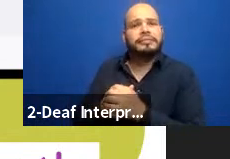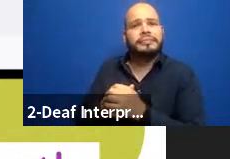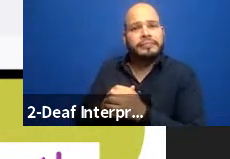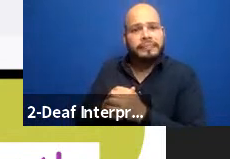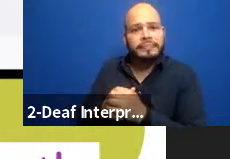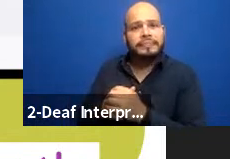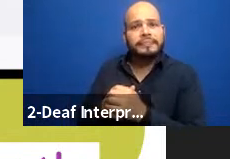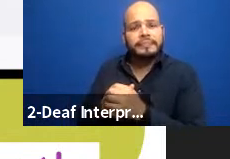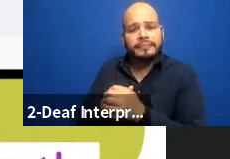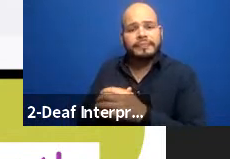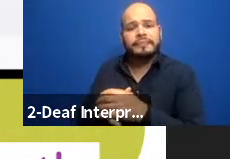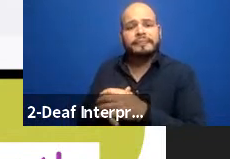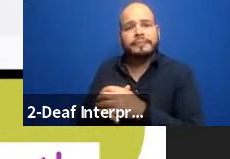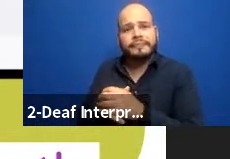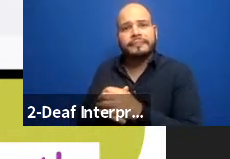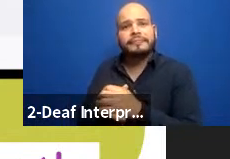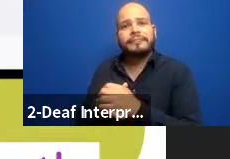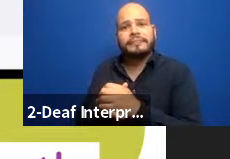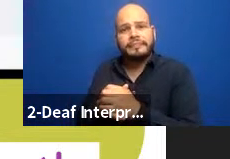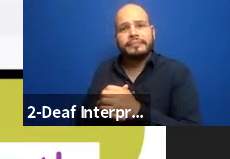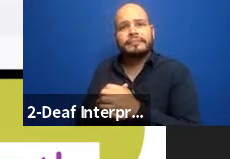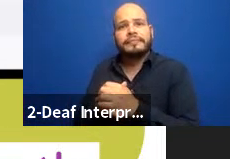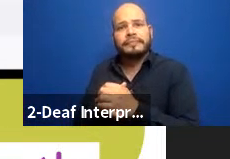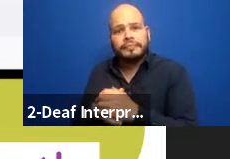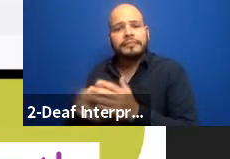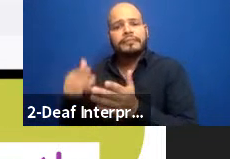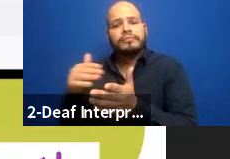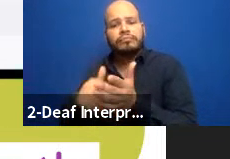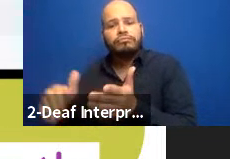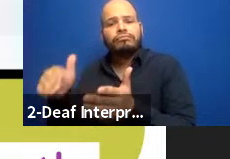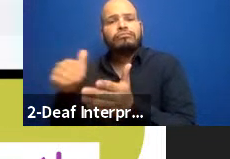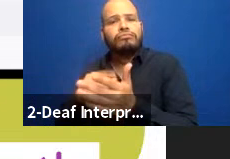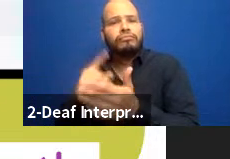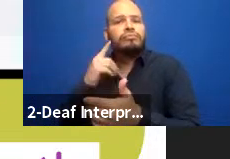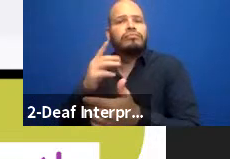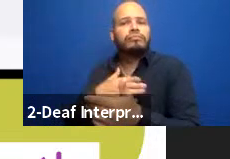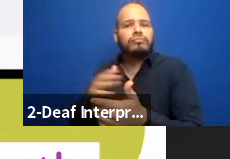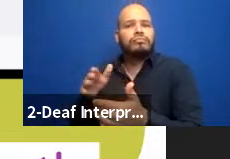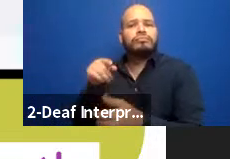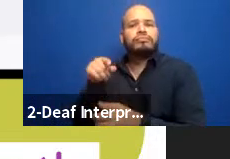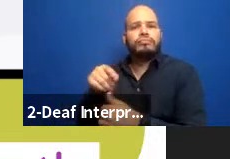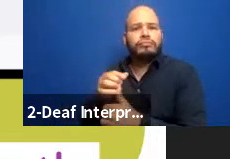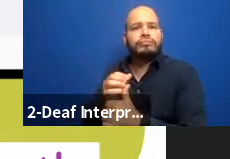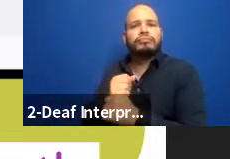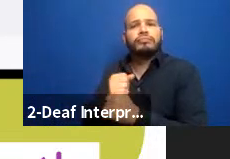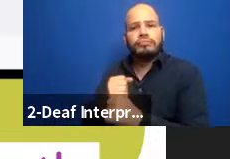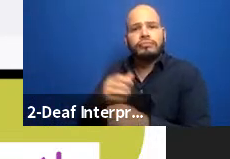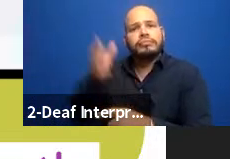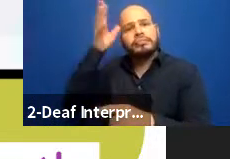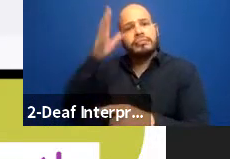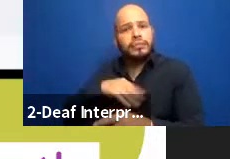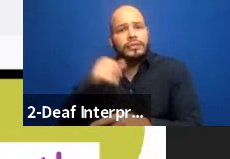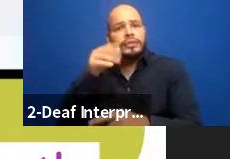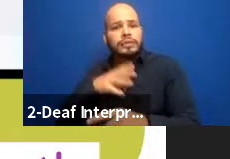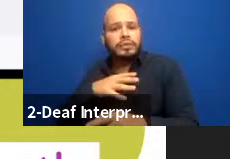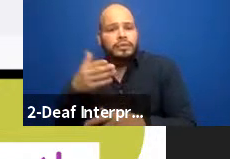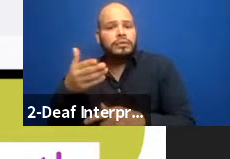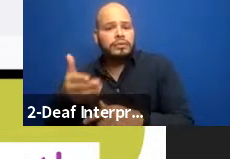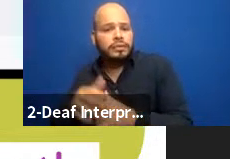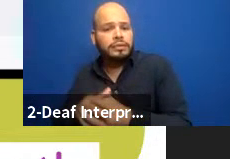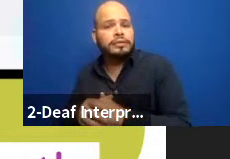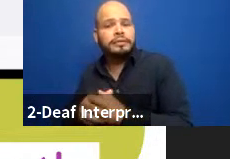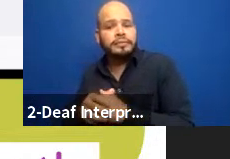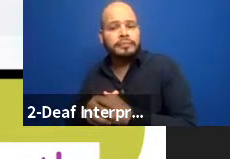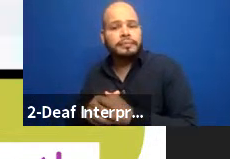and love. Sexism, racism they throw at us. You can throw us into dirt and darkness, but just like a plant, we grow through